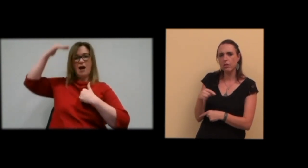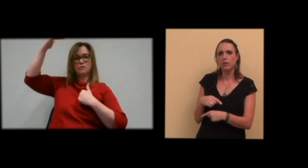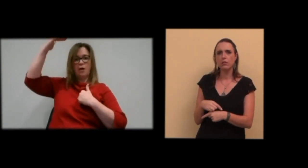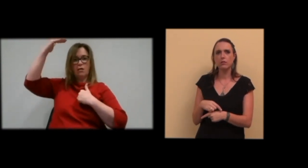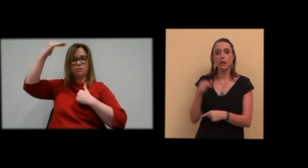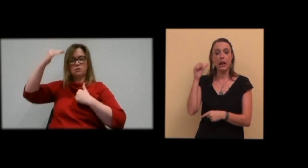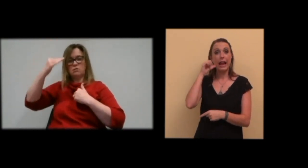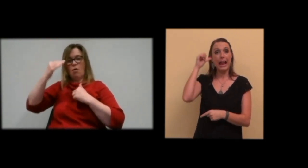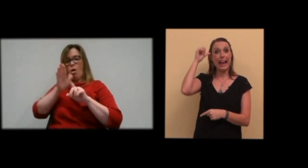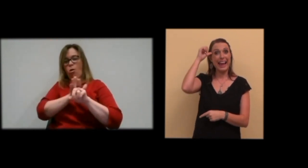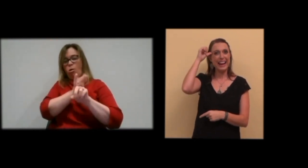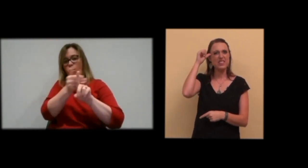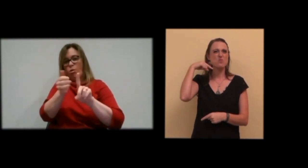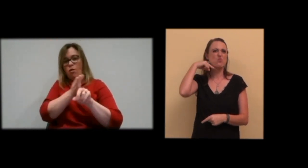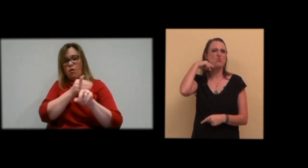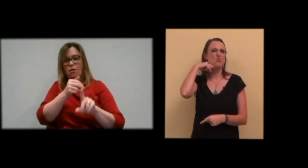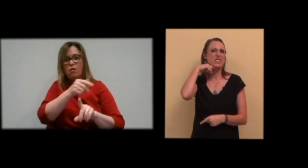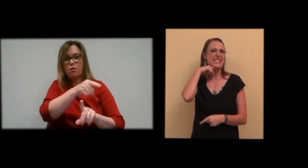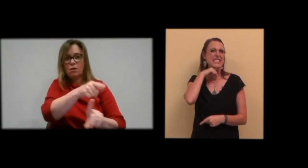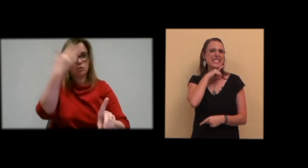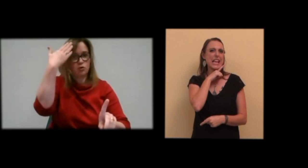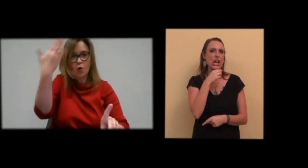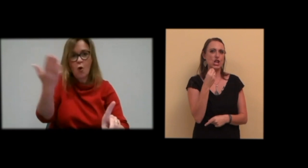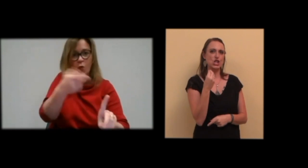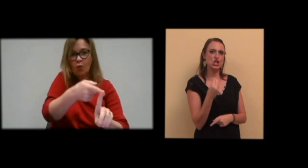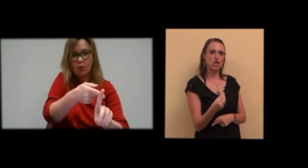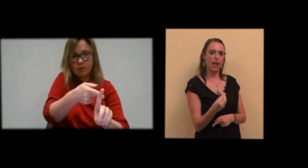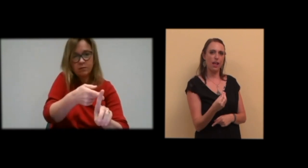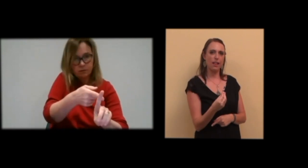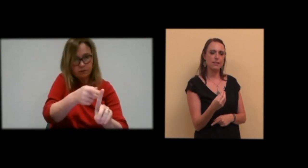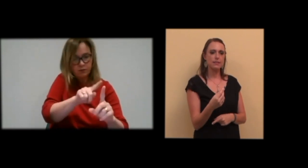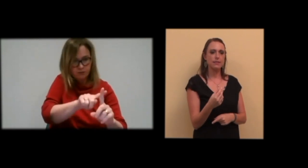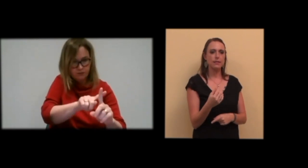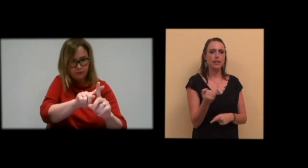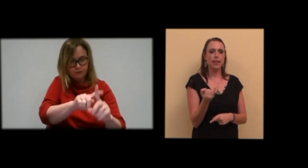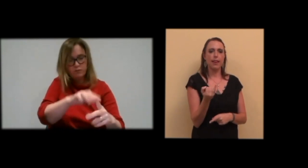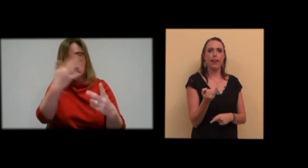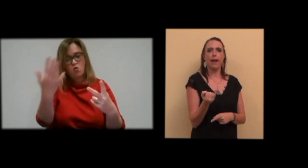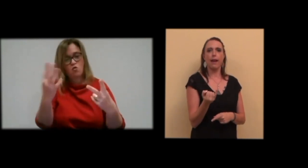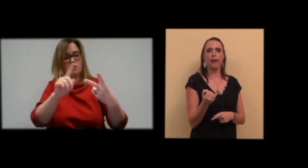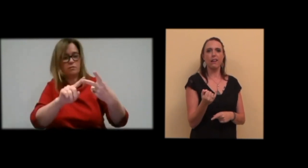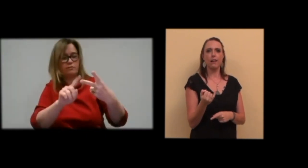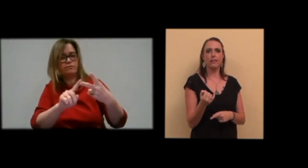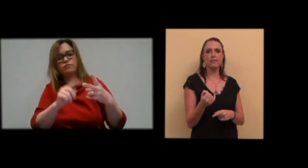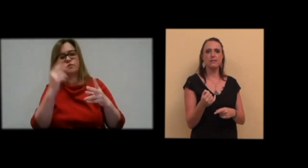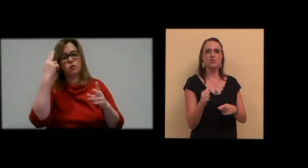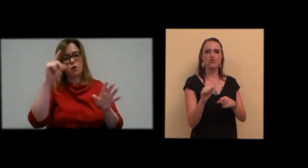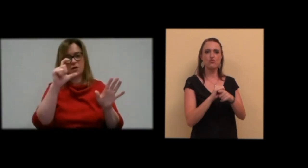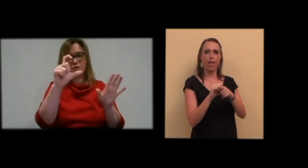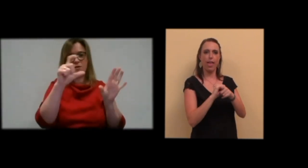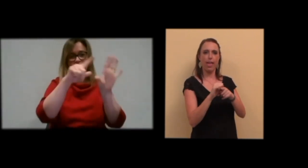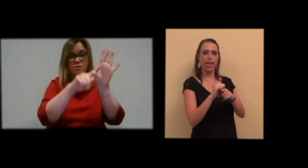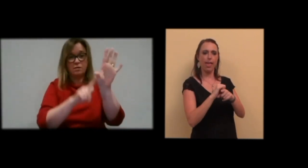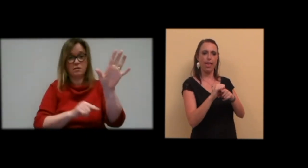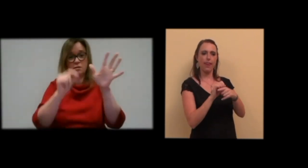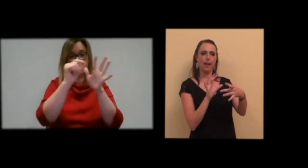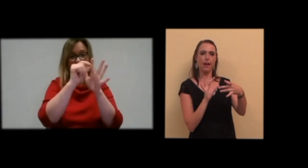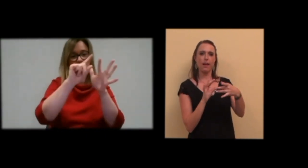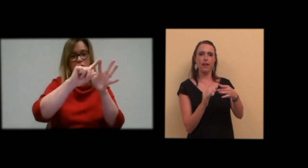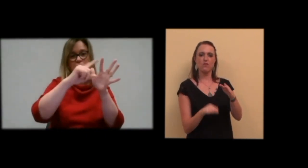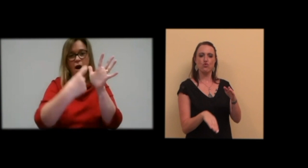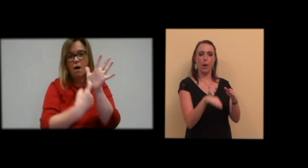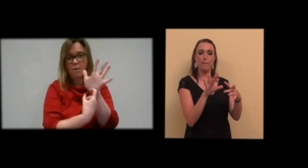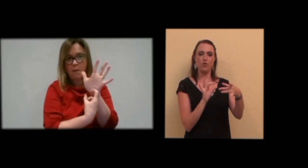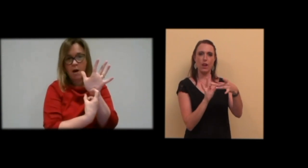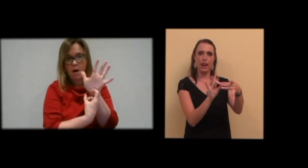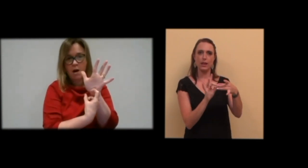is a child and an adult was pretending to be a child and they were trying to groom them into having